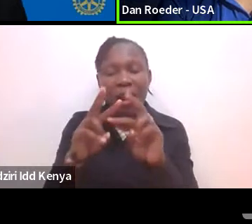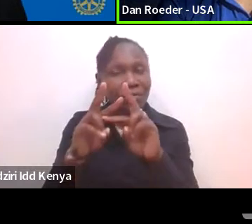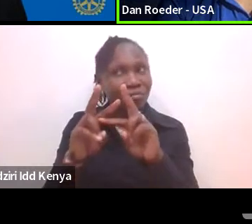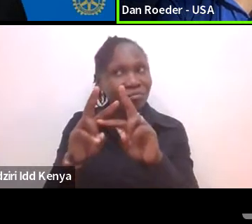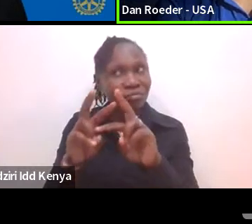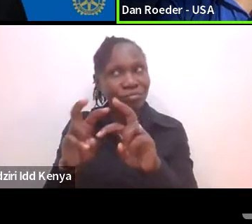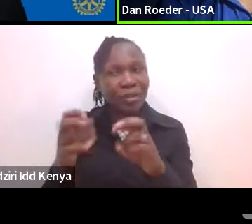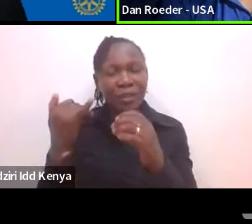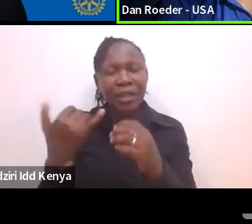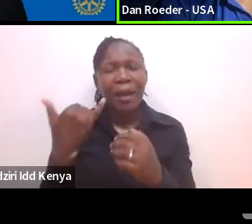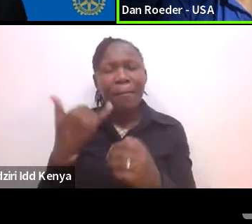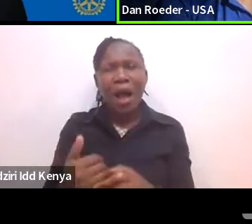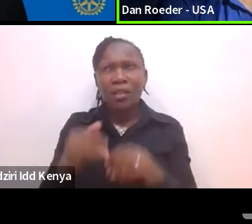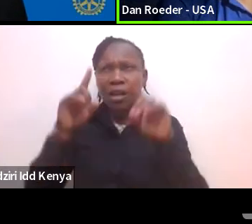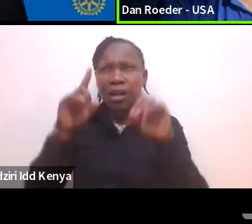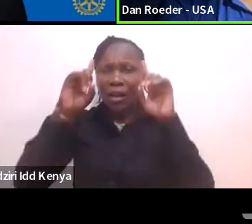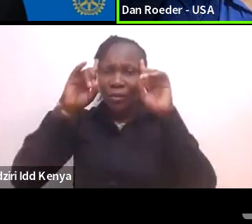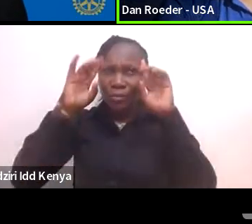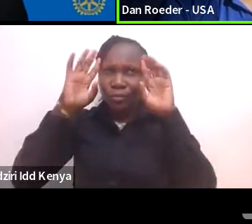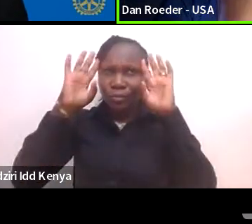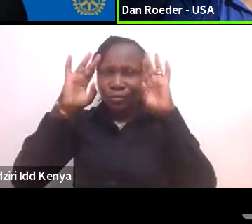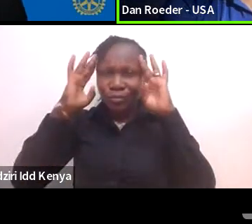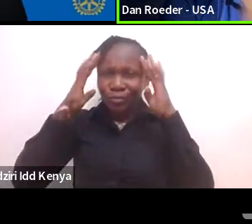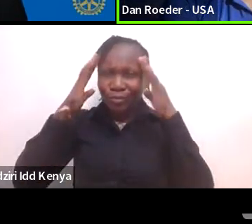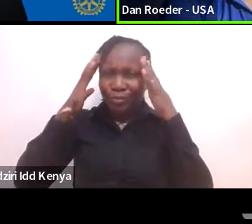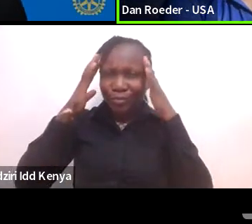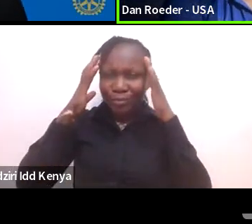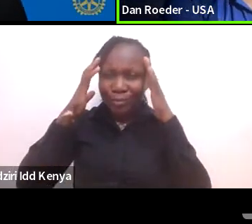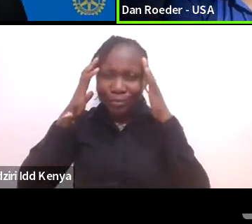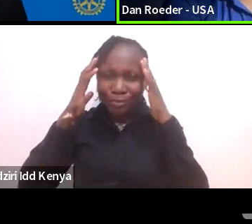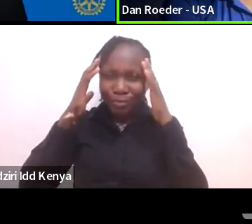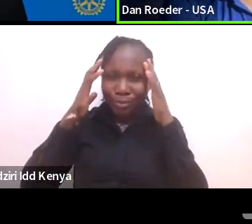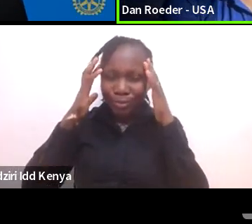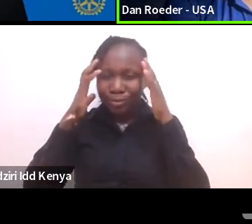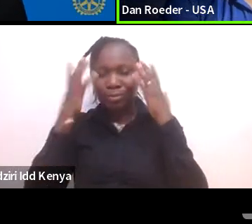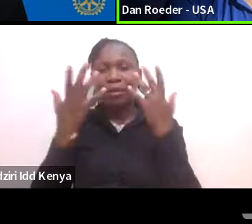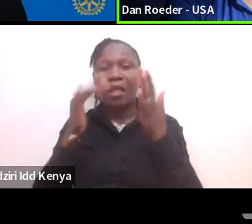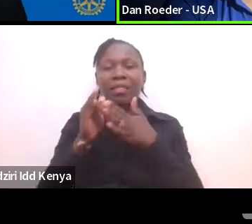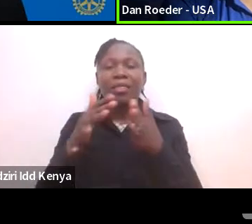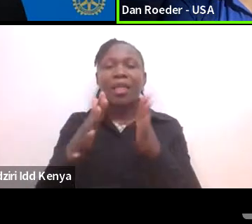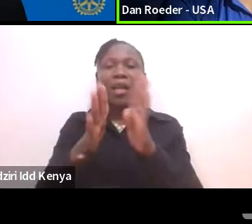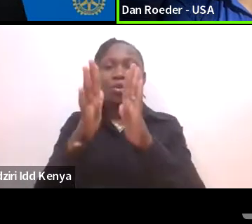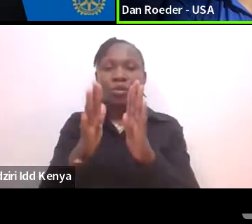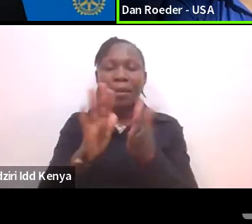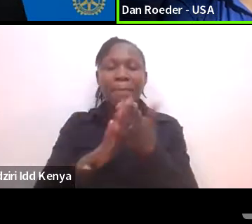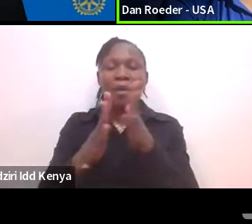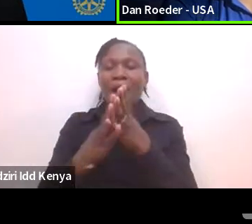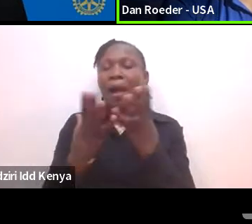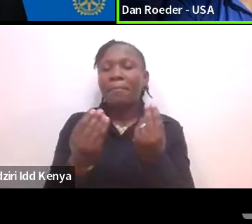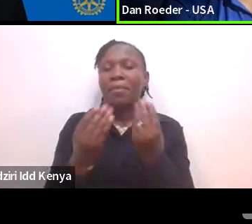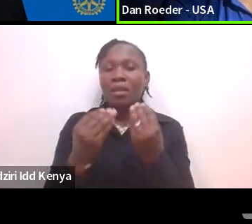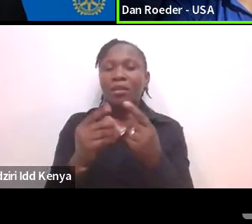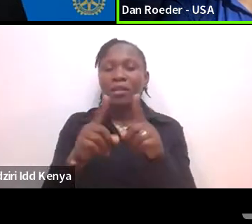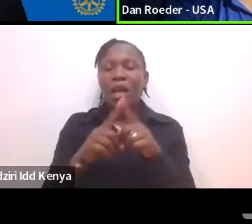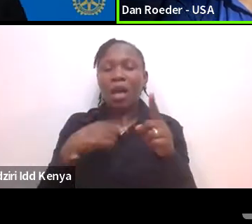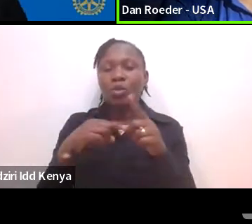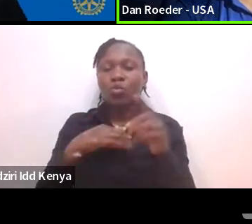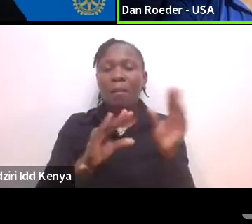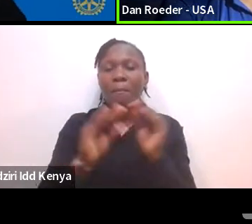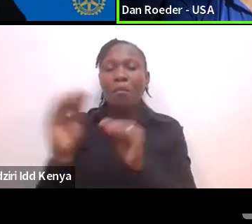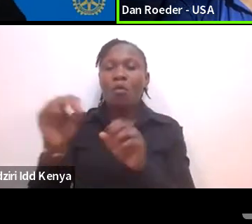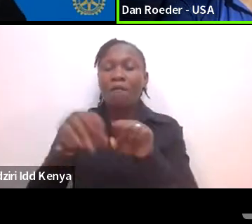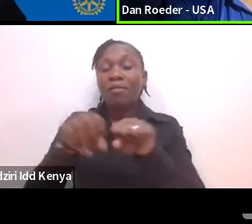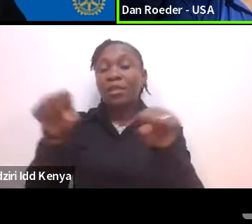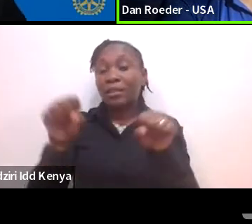and curiosity is often silenced as we go through life, just becoming an adult. as we navigate these systems. And